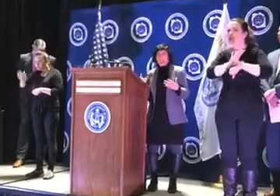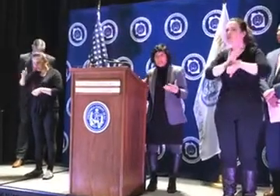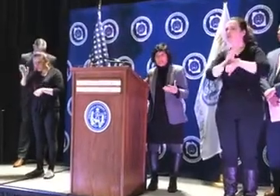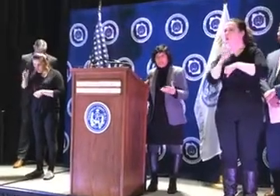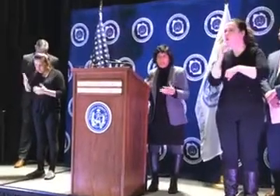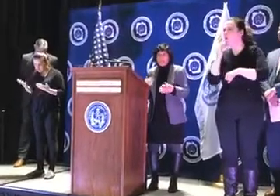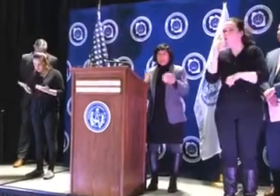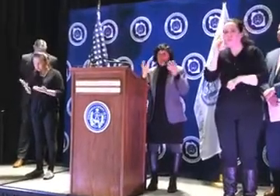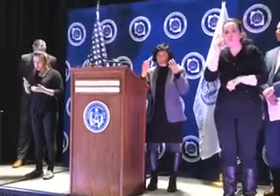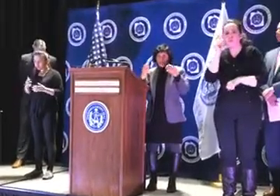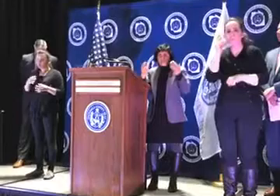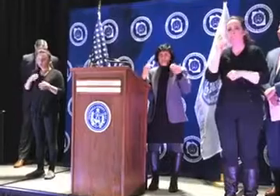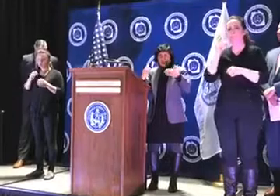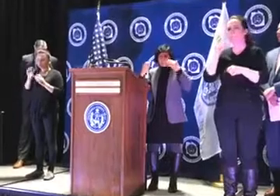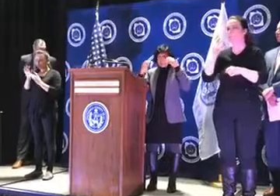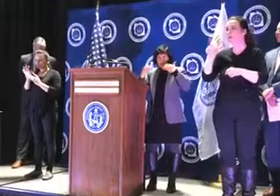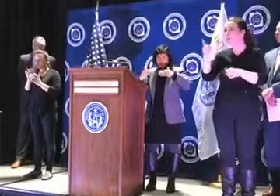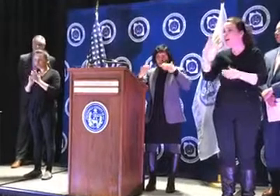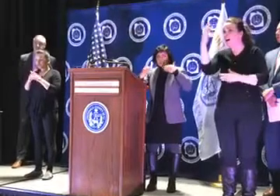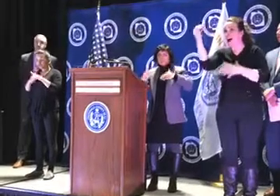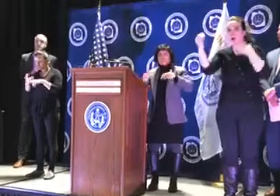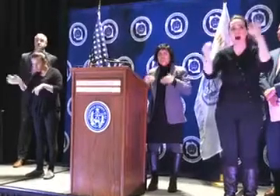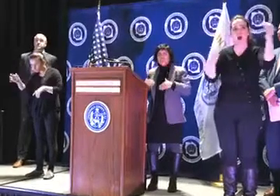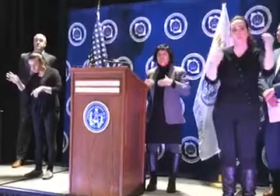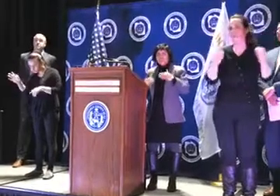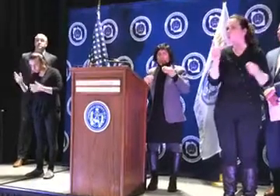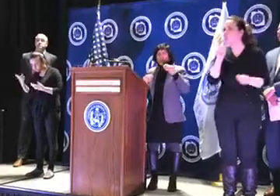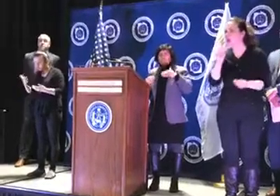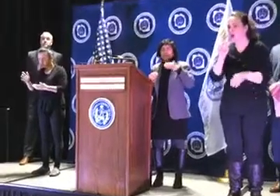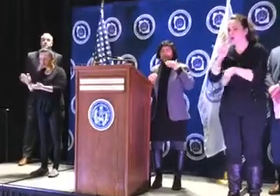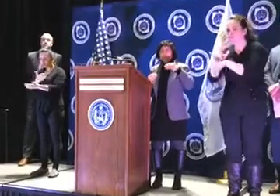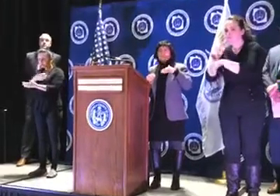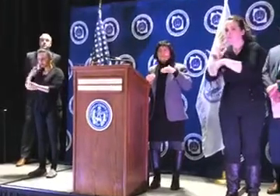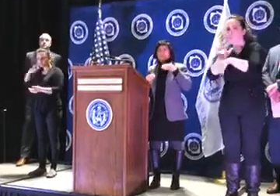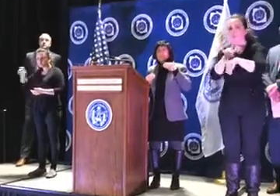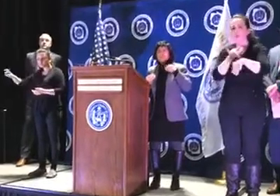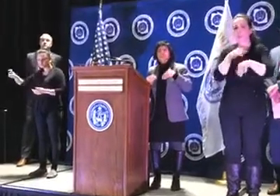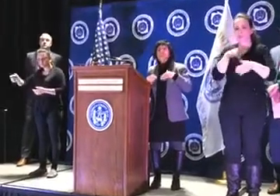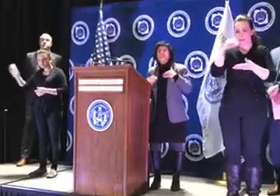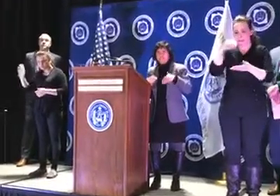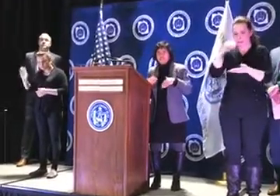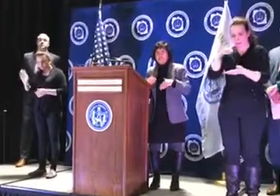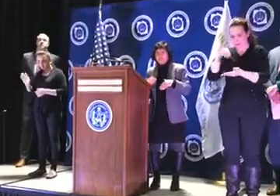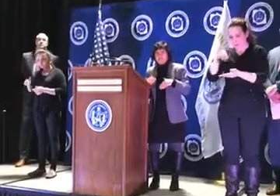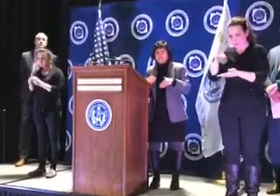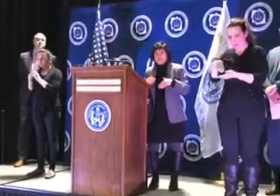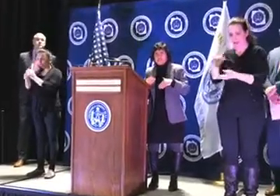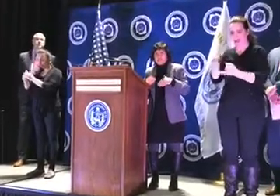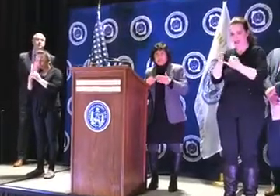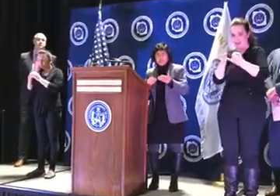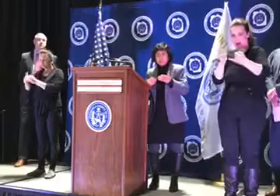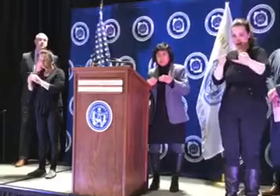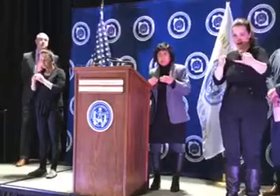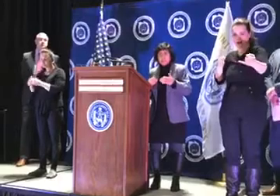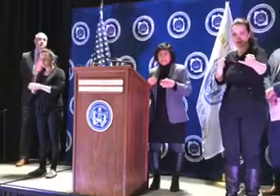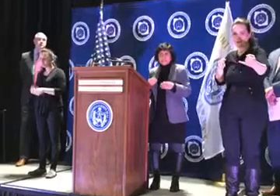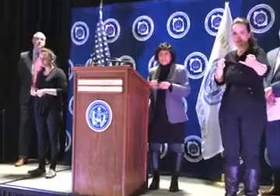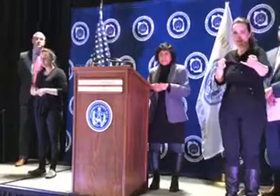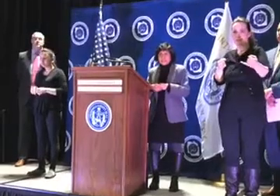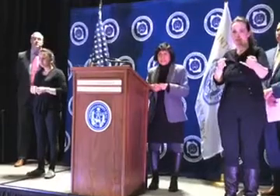any concerts? So everything just feeds into. Basically, we are asking them to relive their life. Right? Make